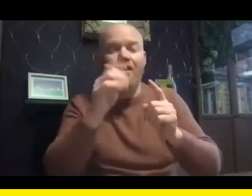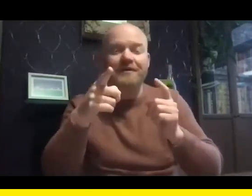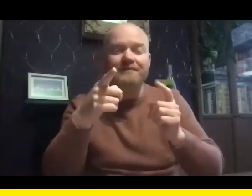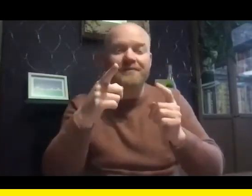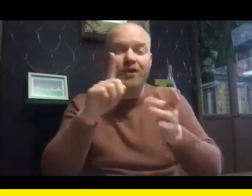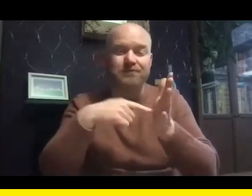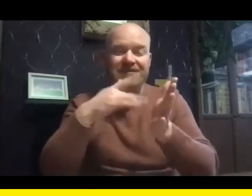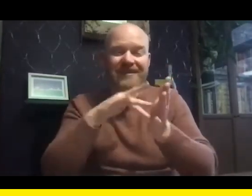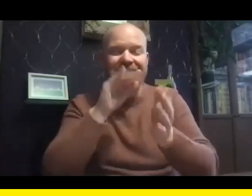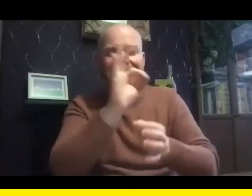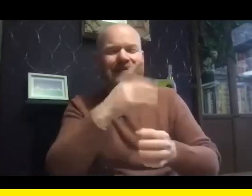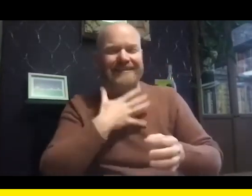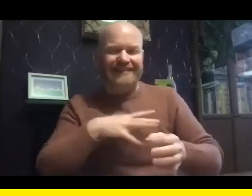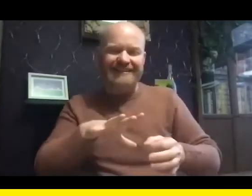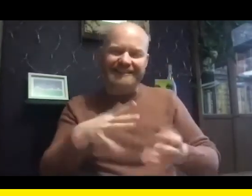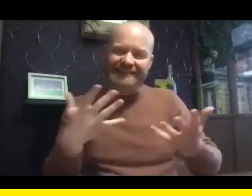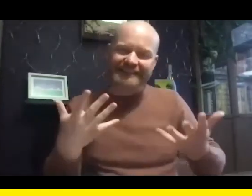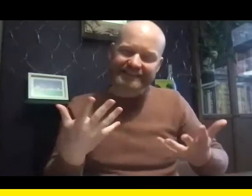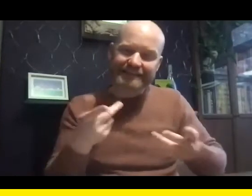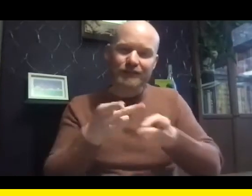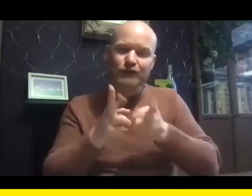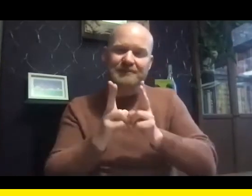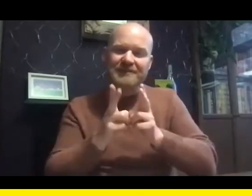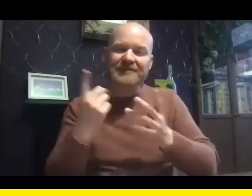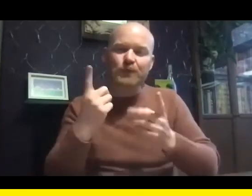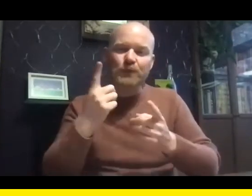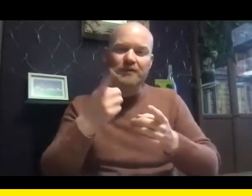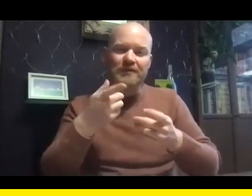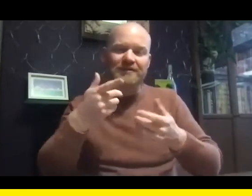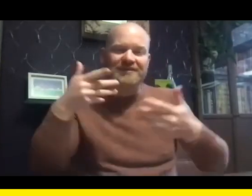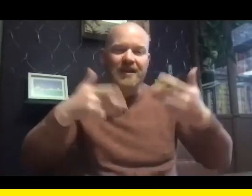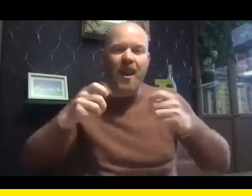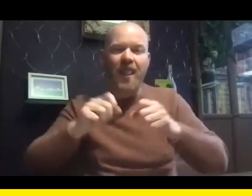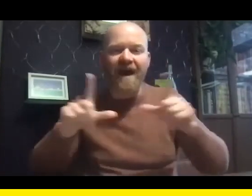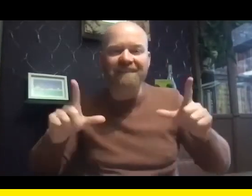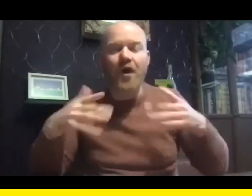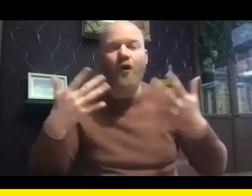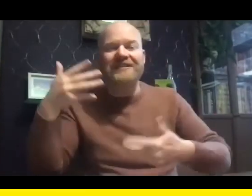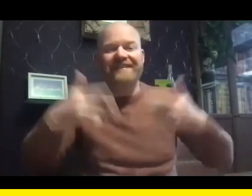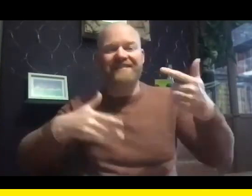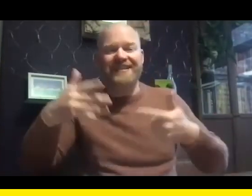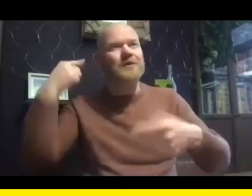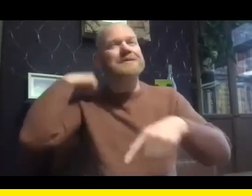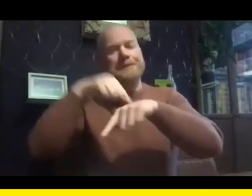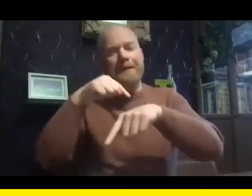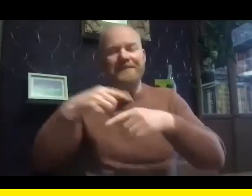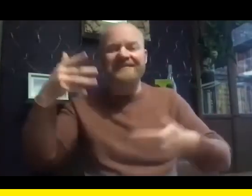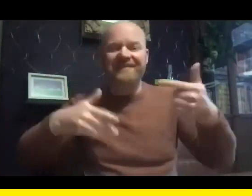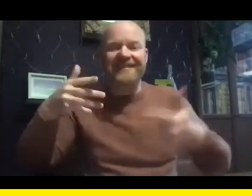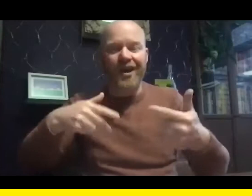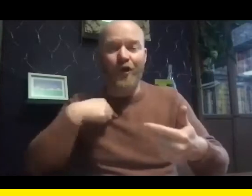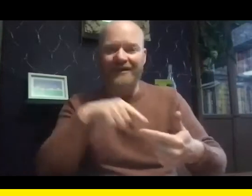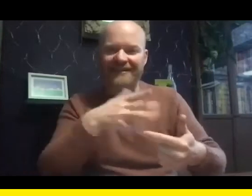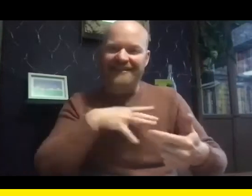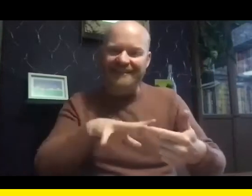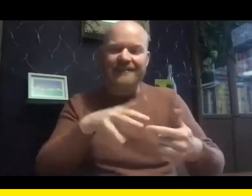that. So again, I approached the job centre and said, in terms of I need Sign Live